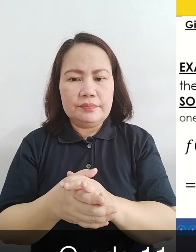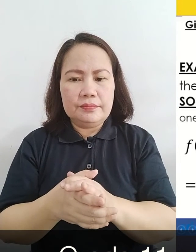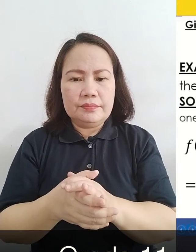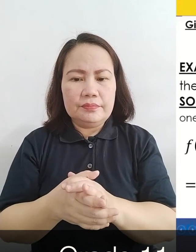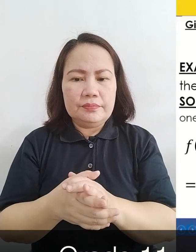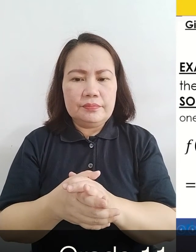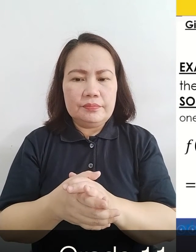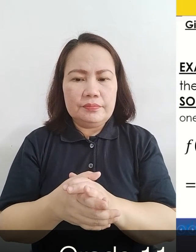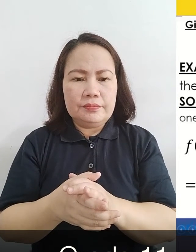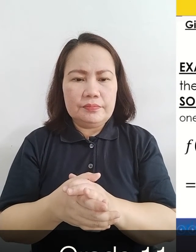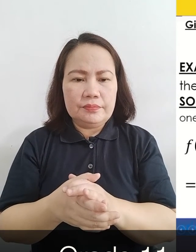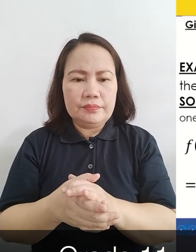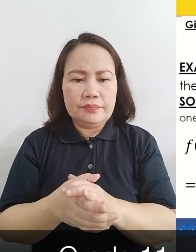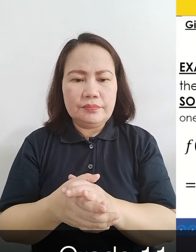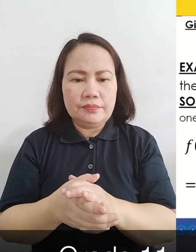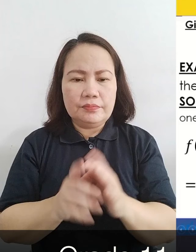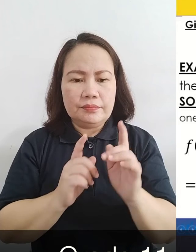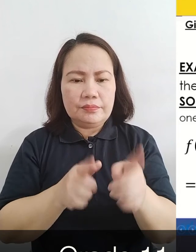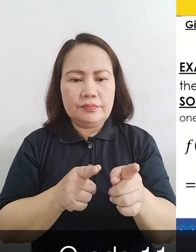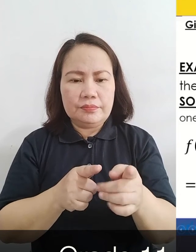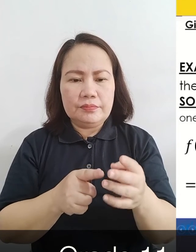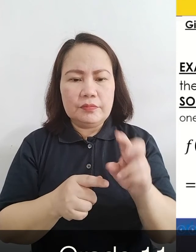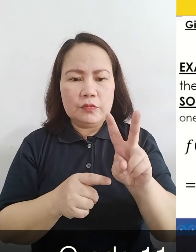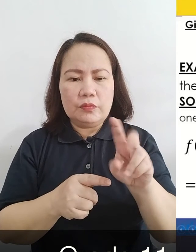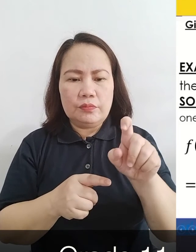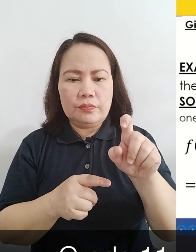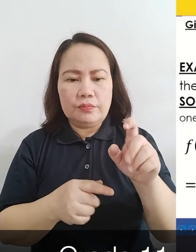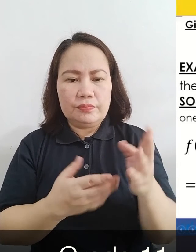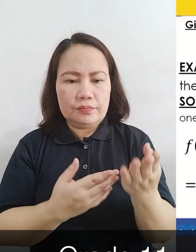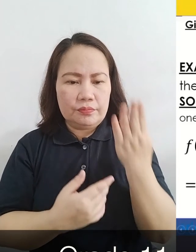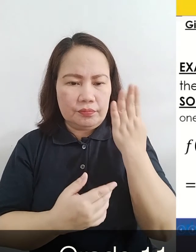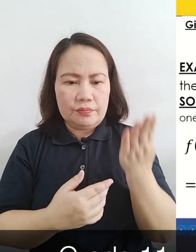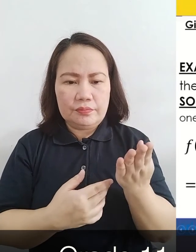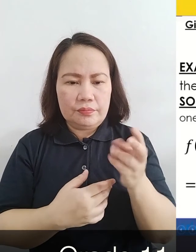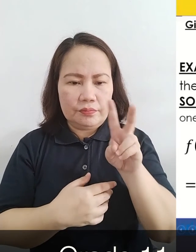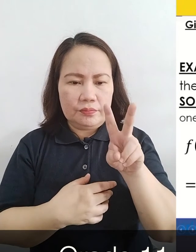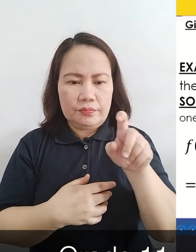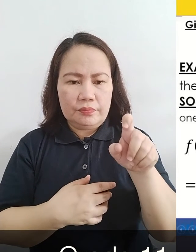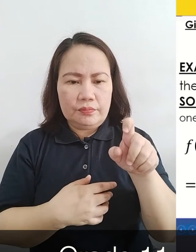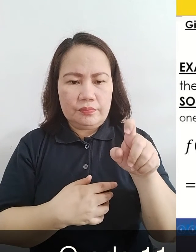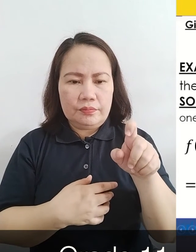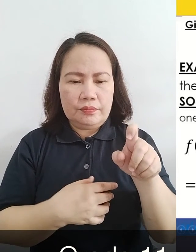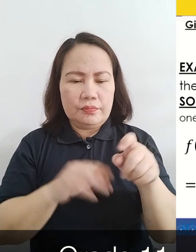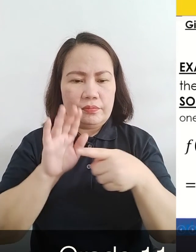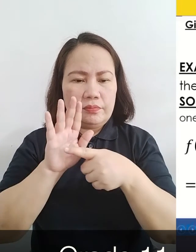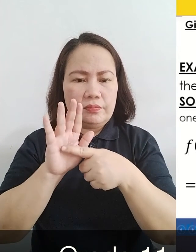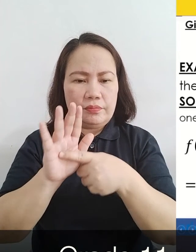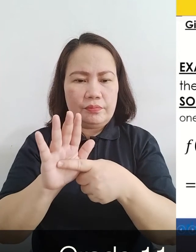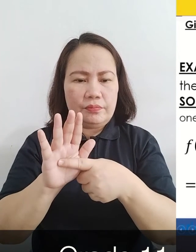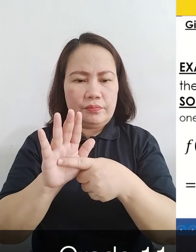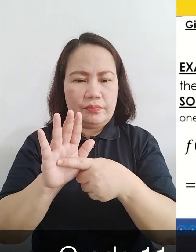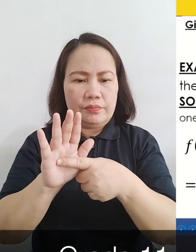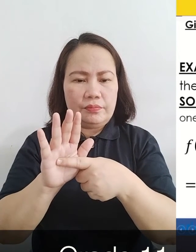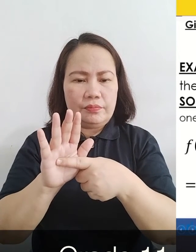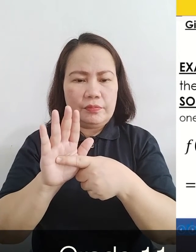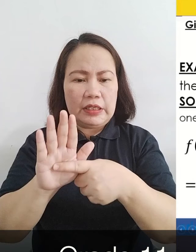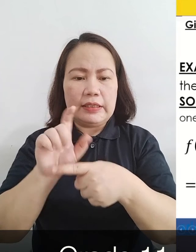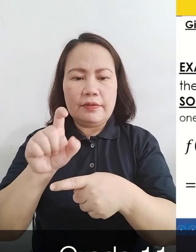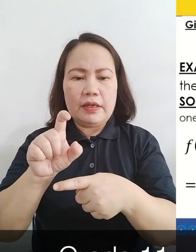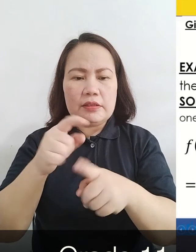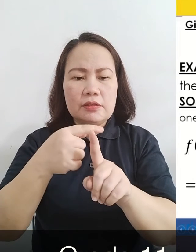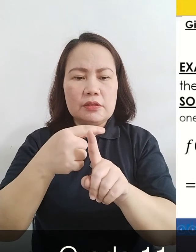plus 1. So, the final answer will be 2x squared kasi negative x plus 2x is positive